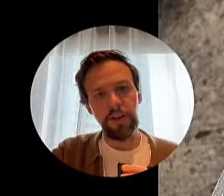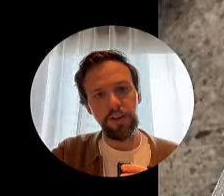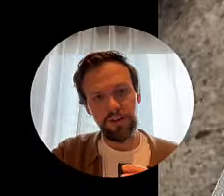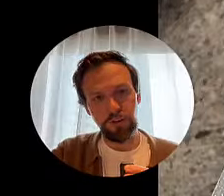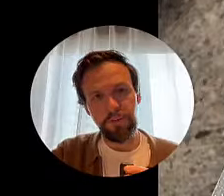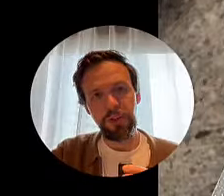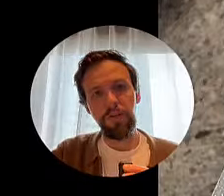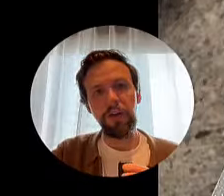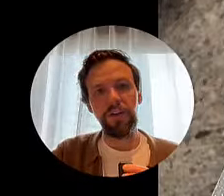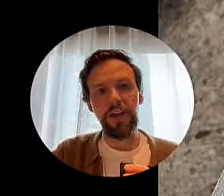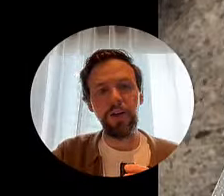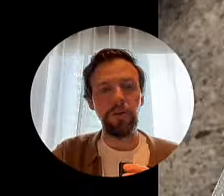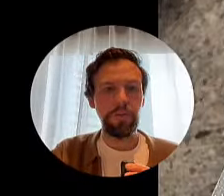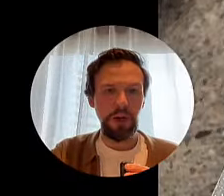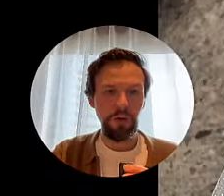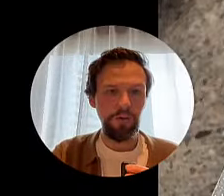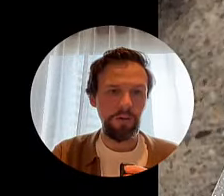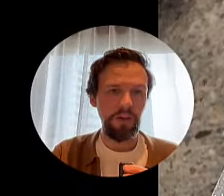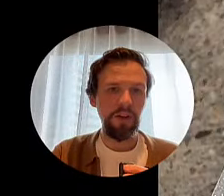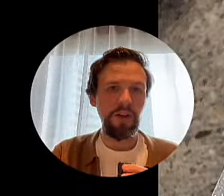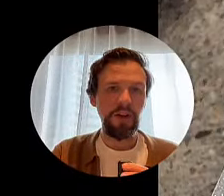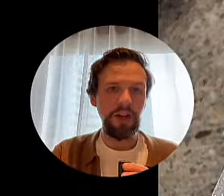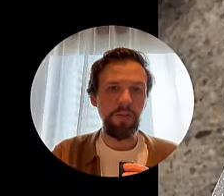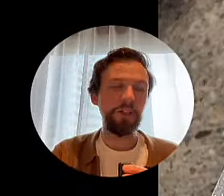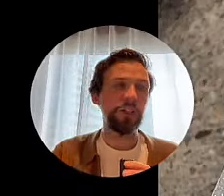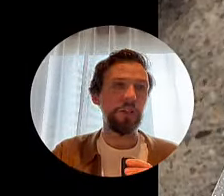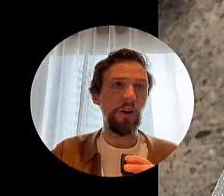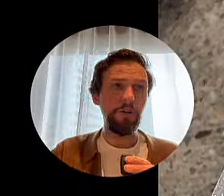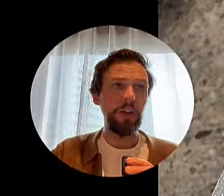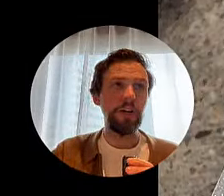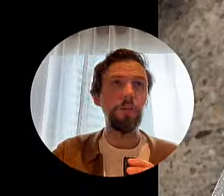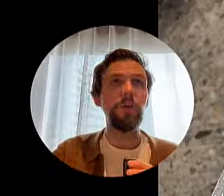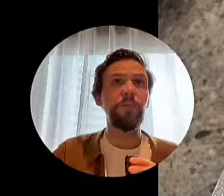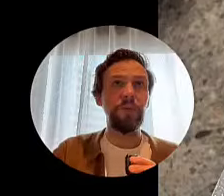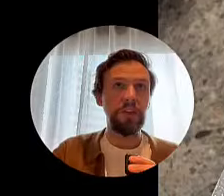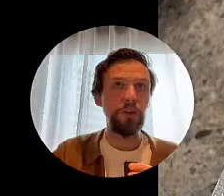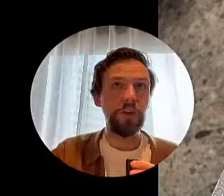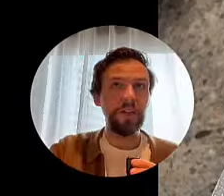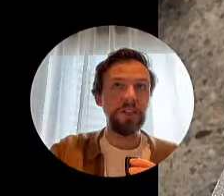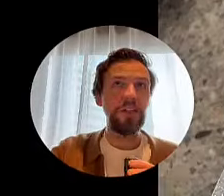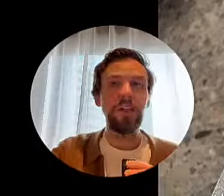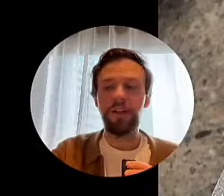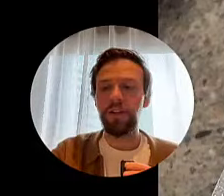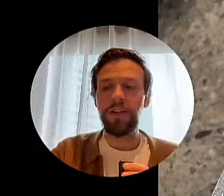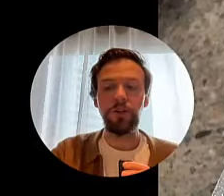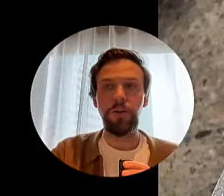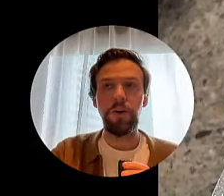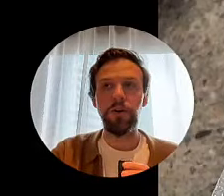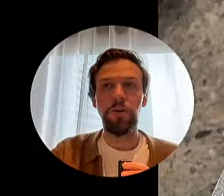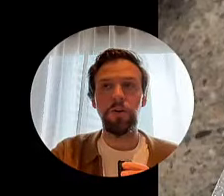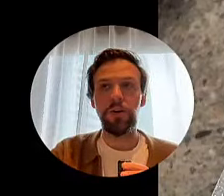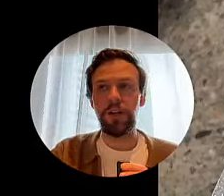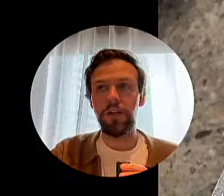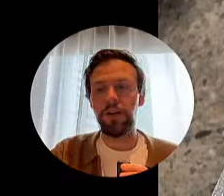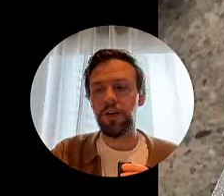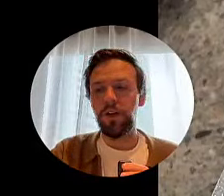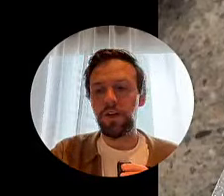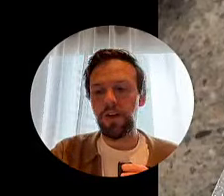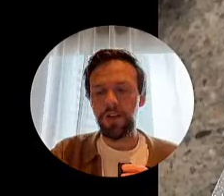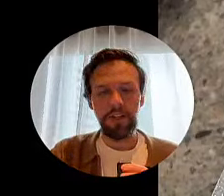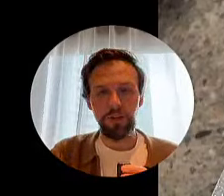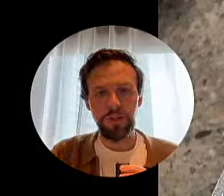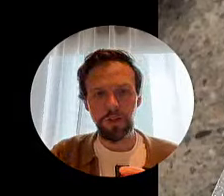little description about an animal paired with an image of the animal that you can see in a nature park or in